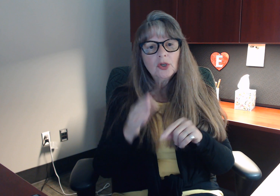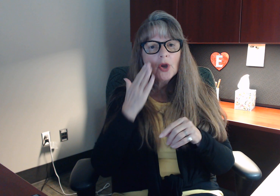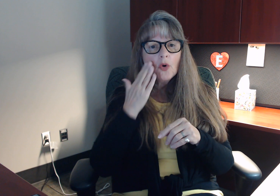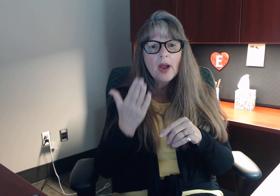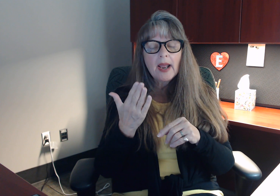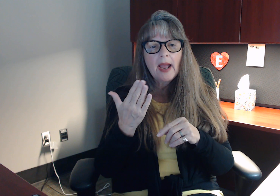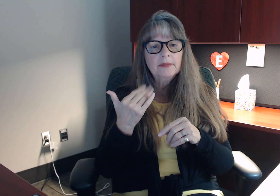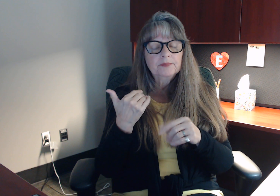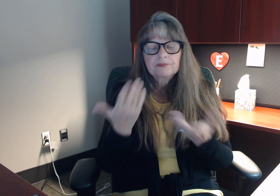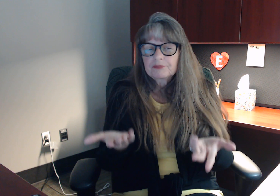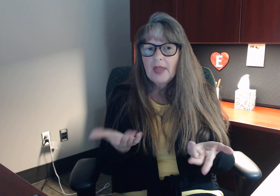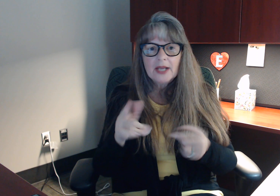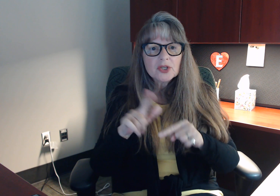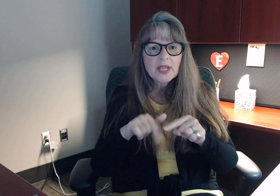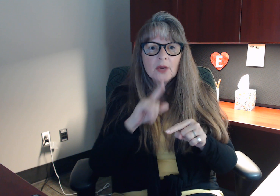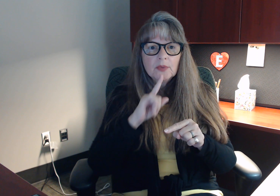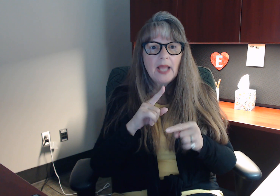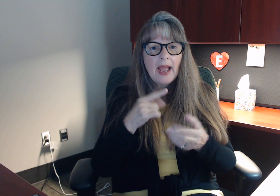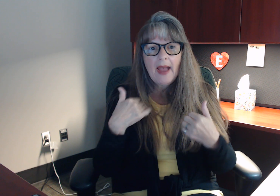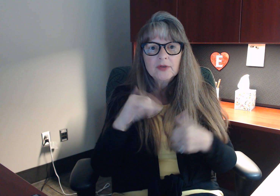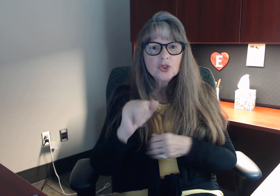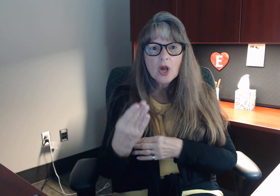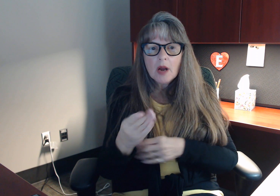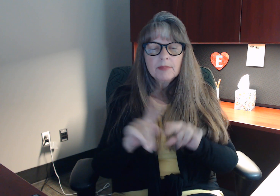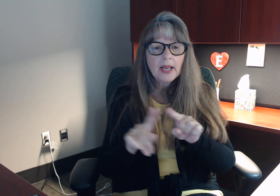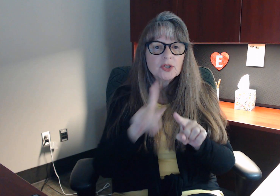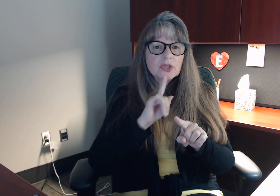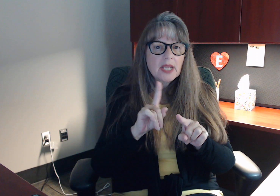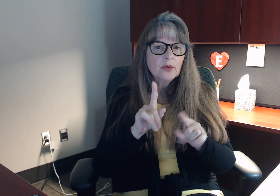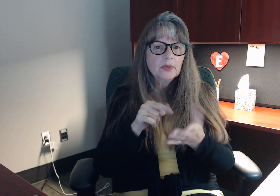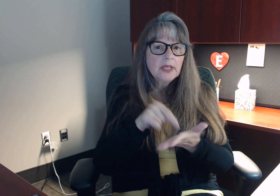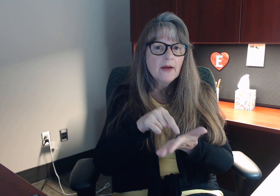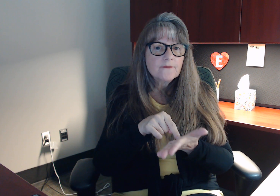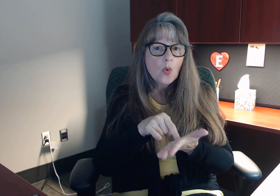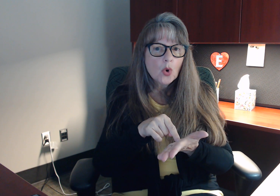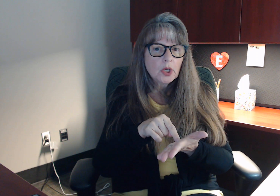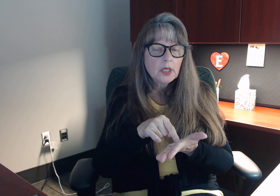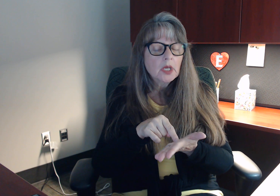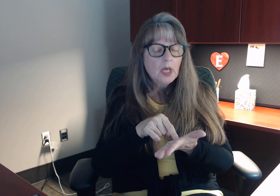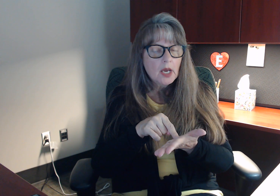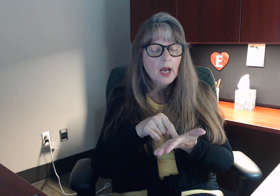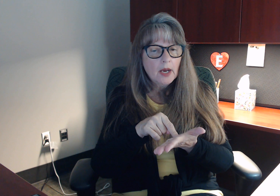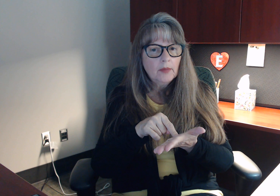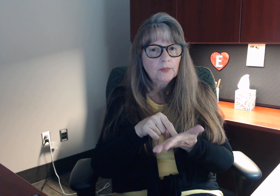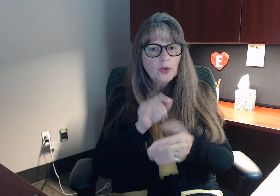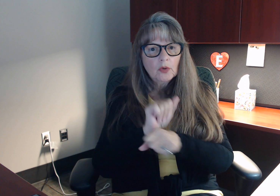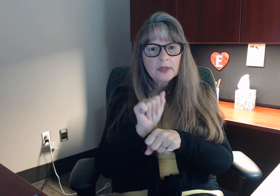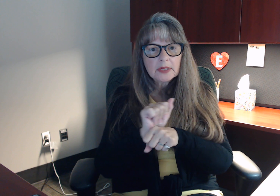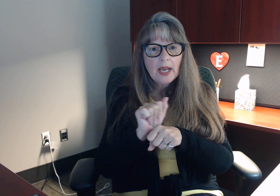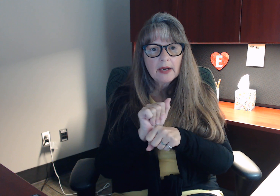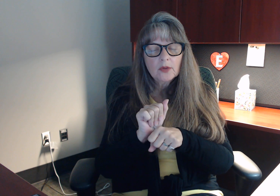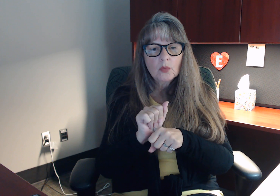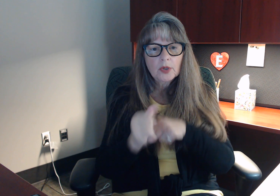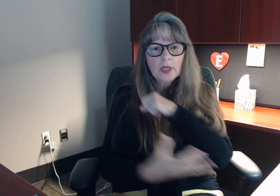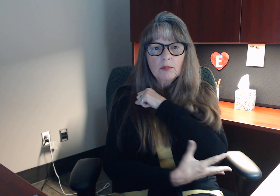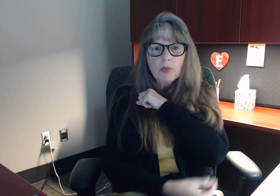know, I just can't really, I have a job, but I just can't really afford, that's kind of the working